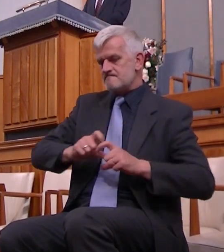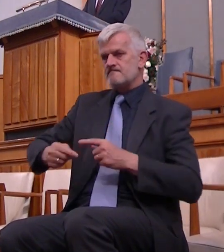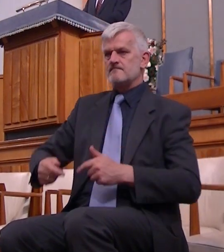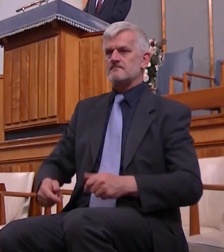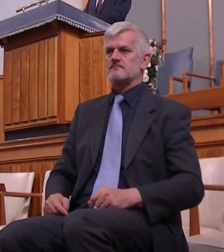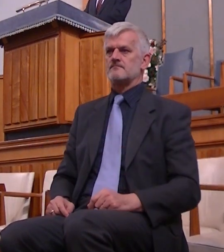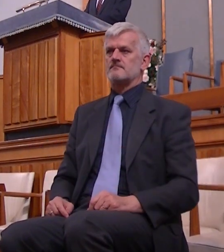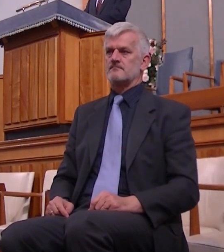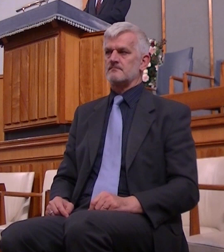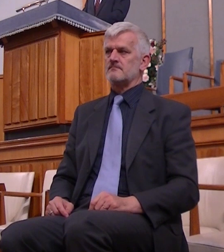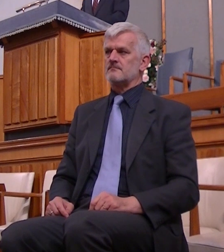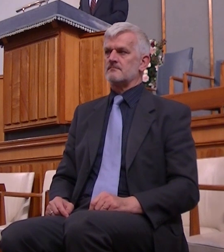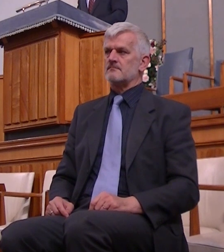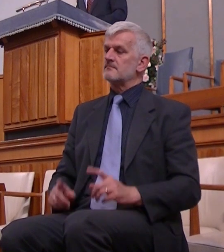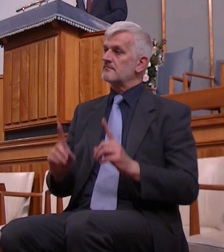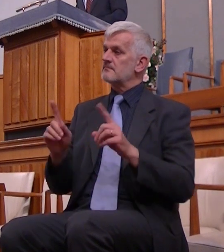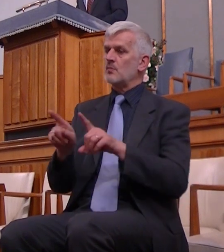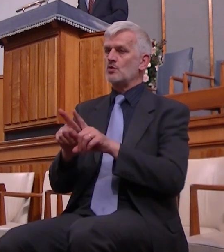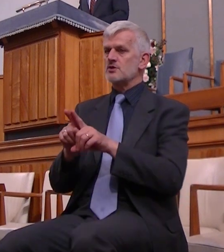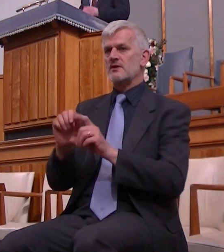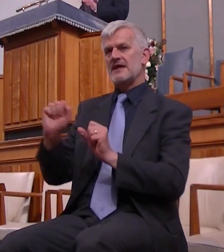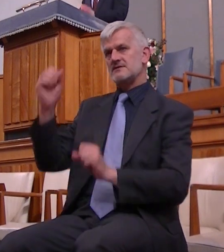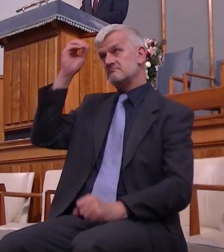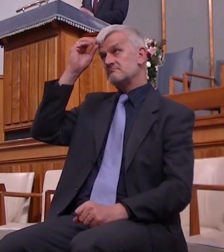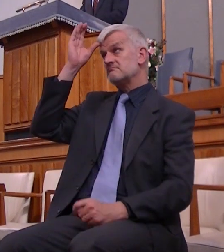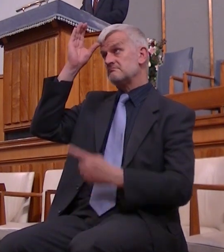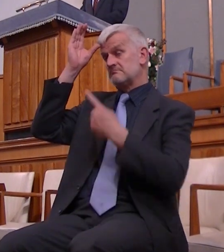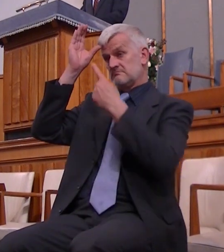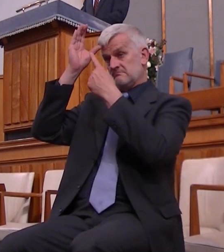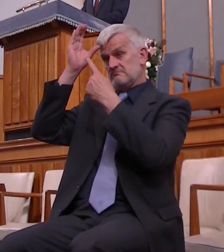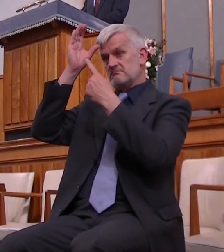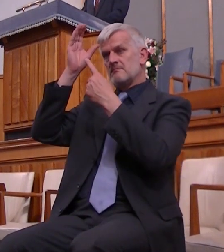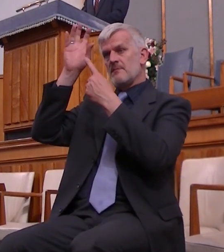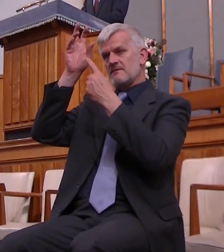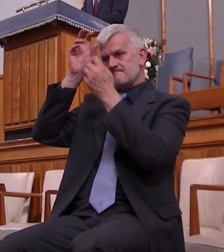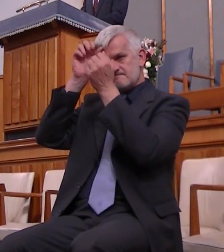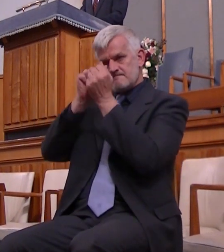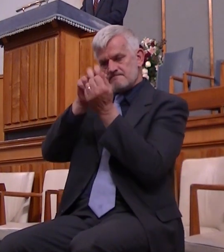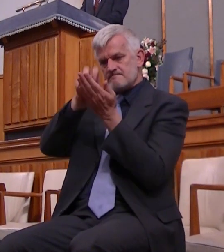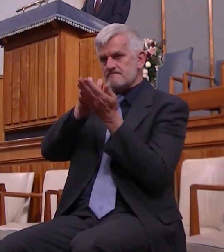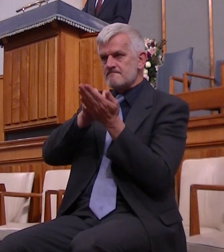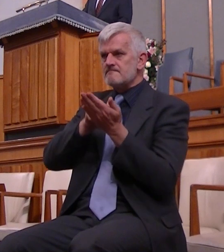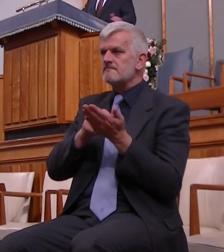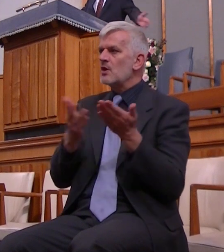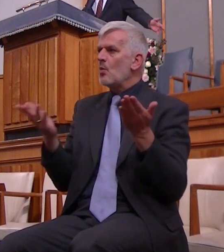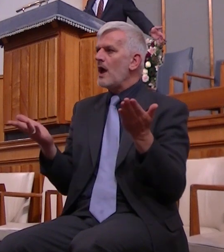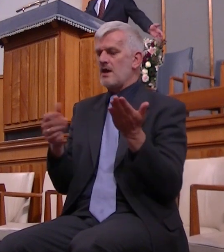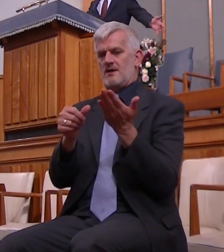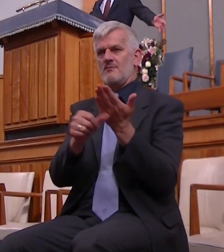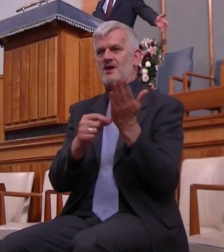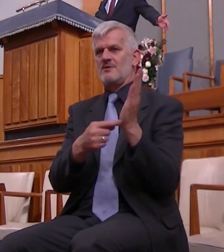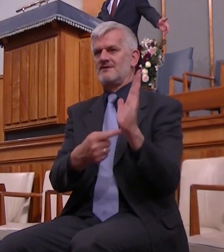degree, it's a recorded knowledge. That's what this Bible is about. In fact, that's partly